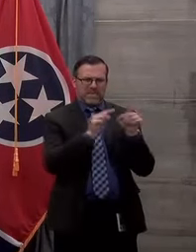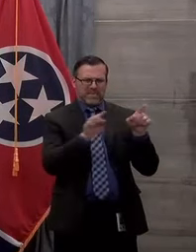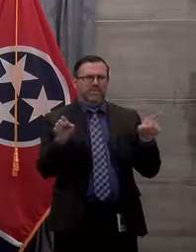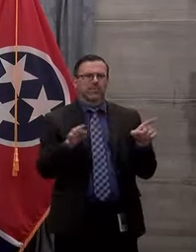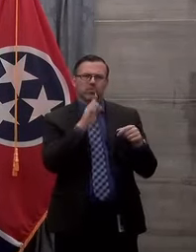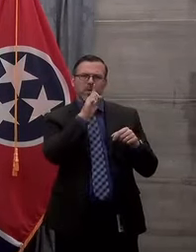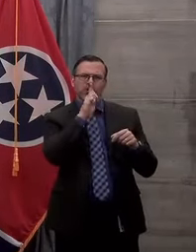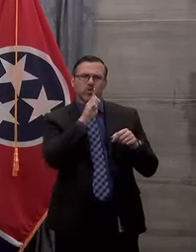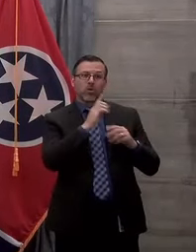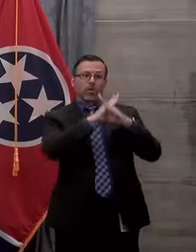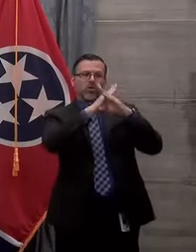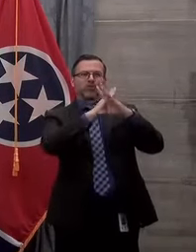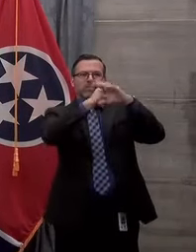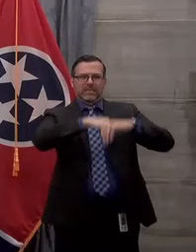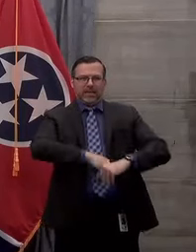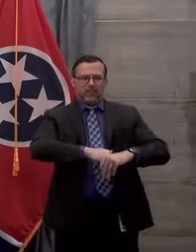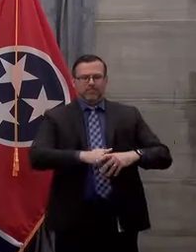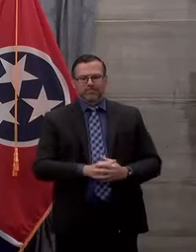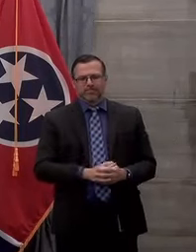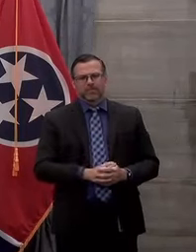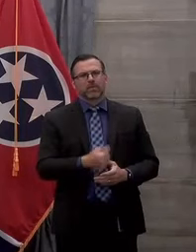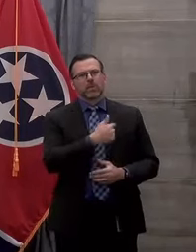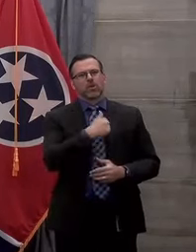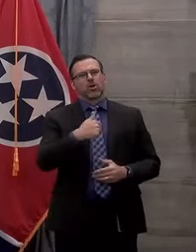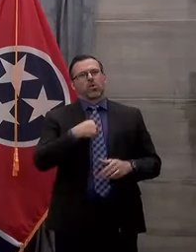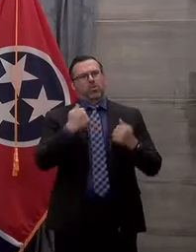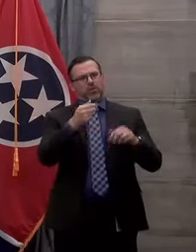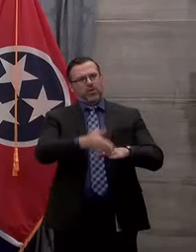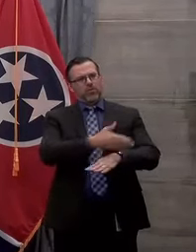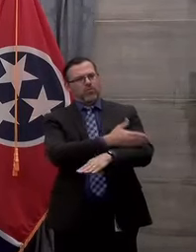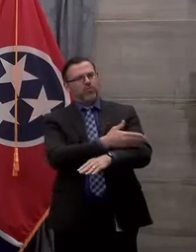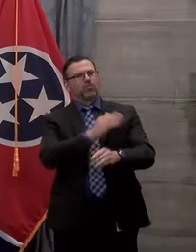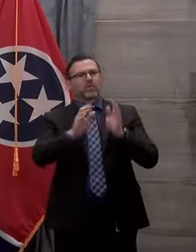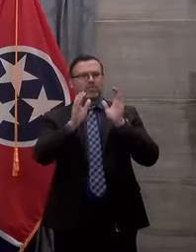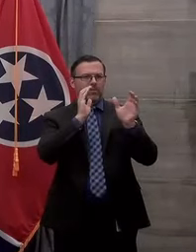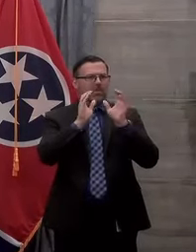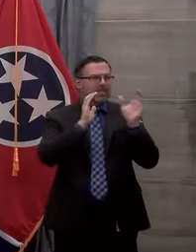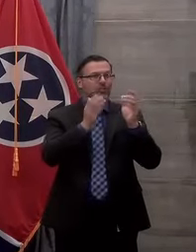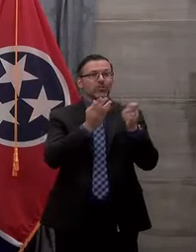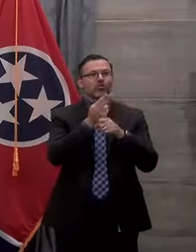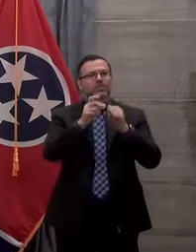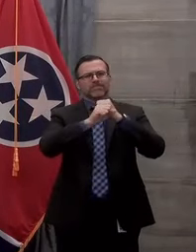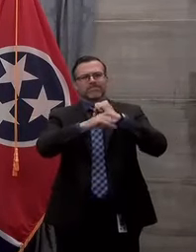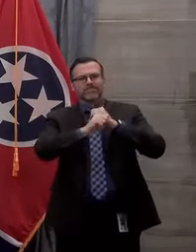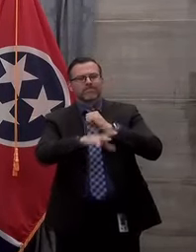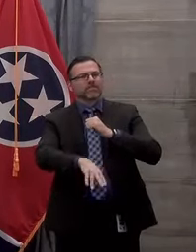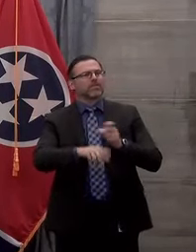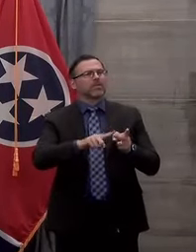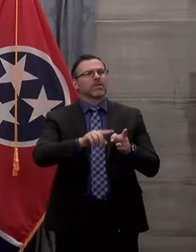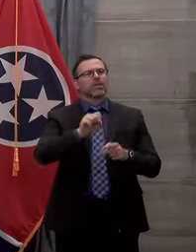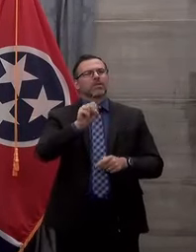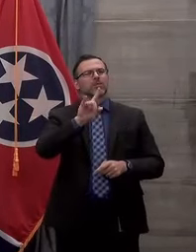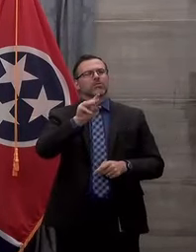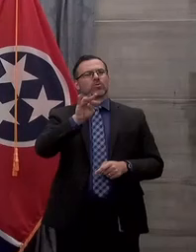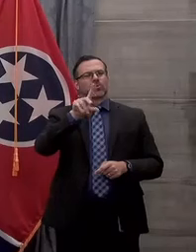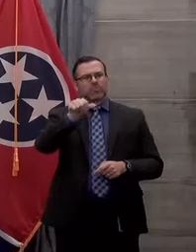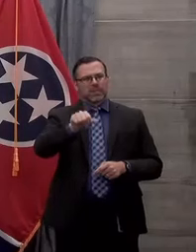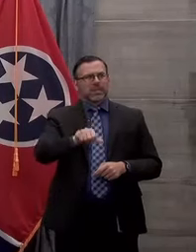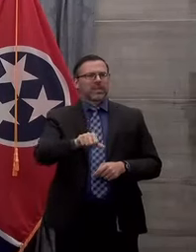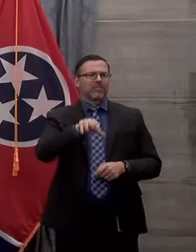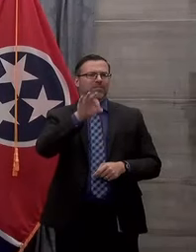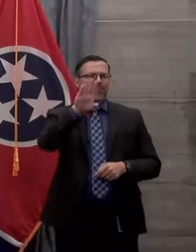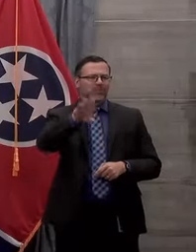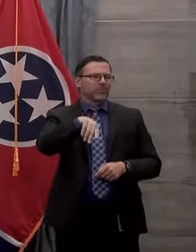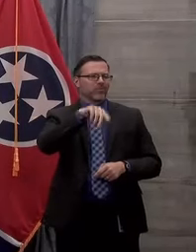barriers. Our response has resulted in improved communications in the form of PSAs, social media and website postings, as well as